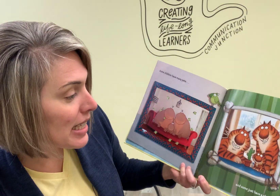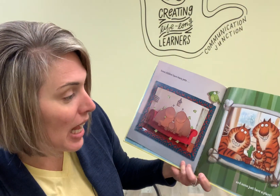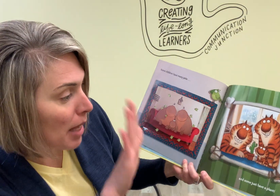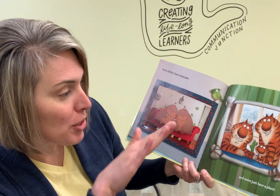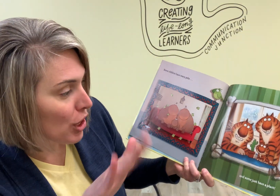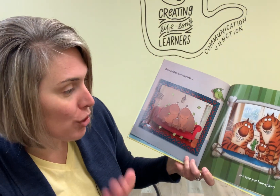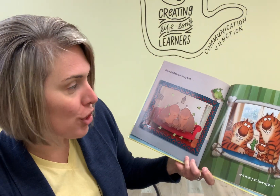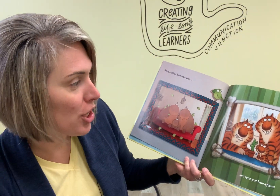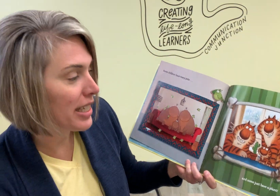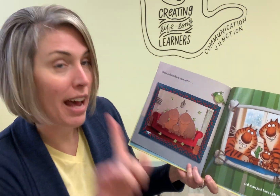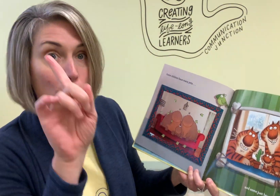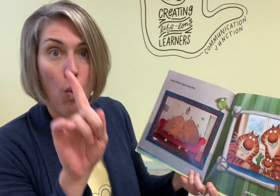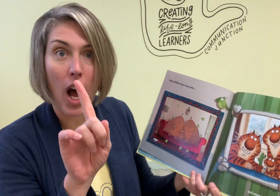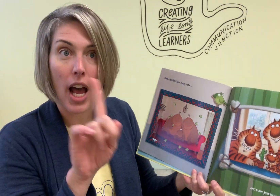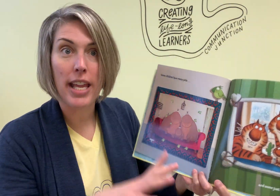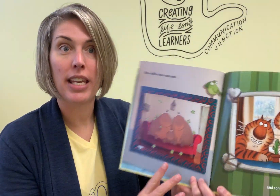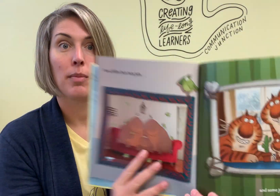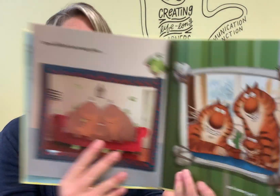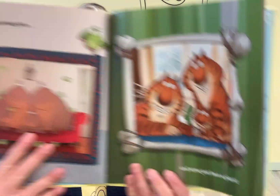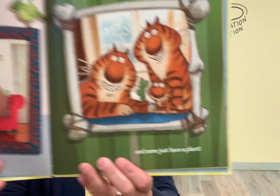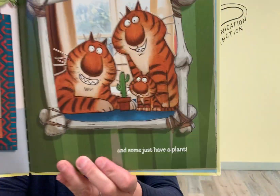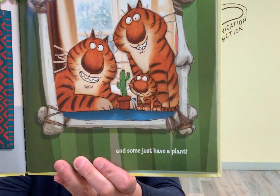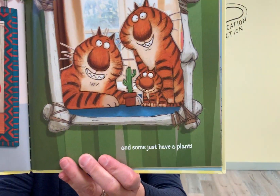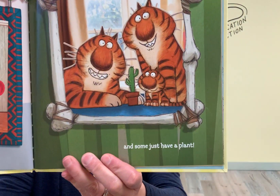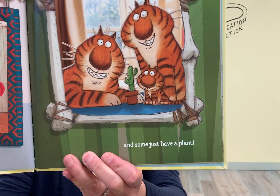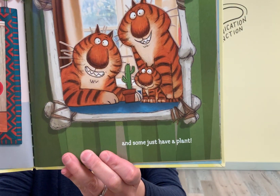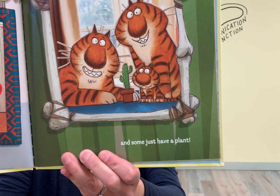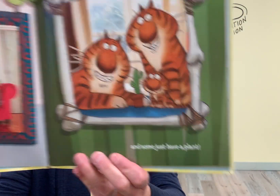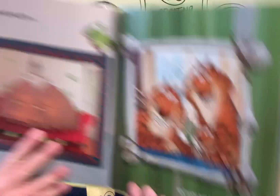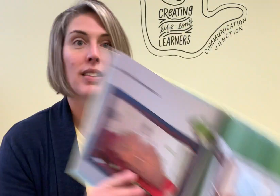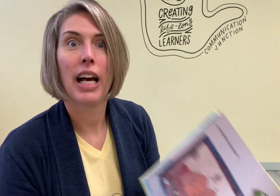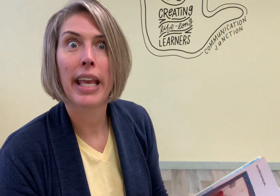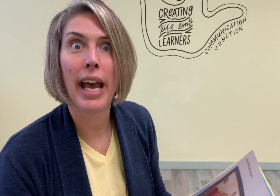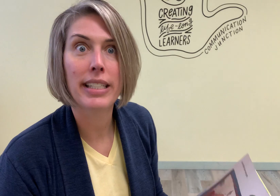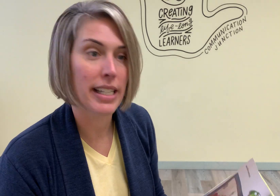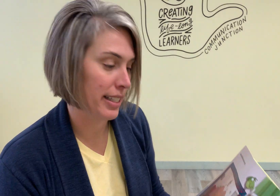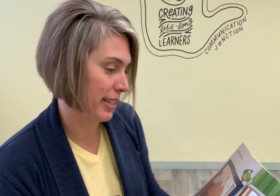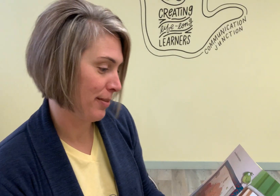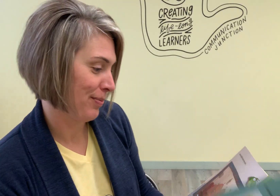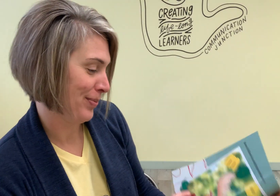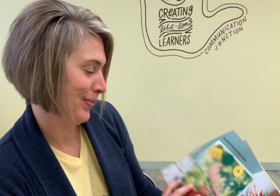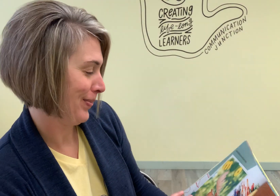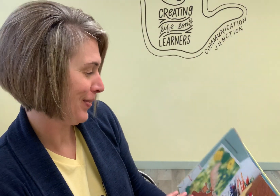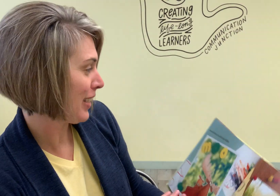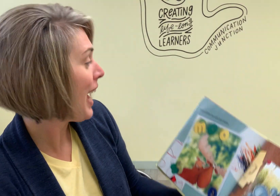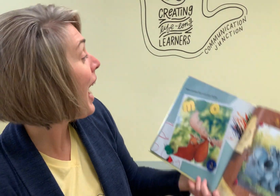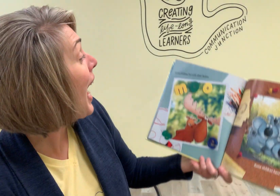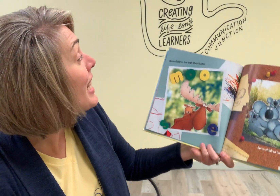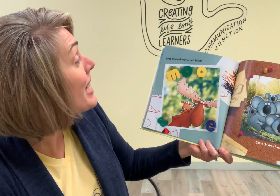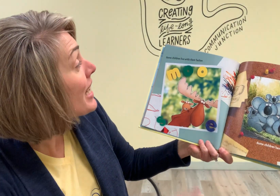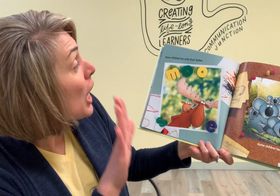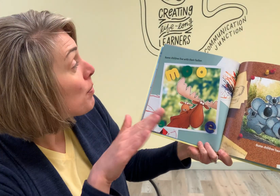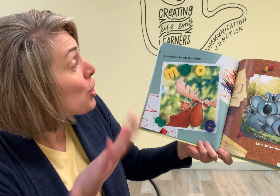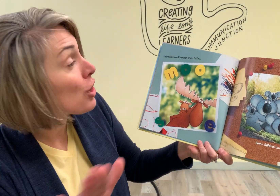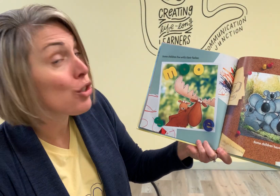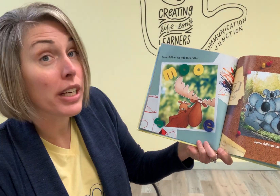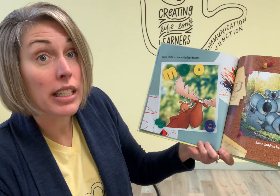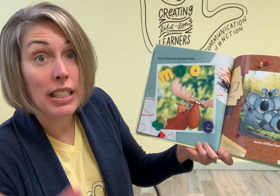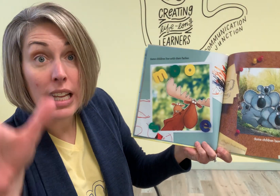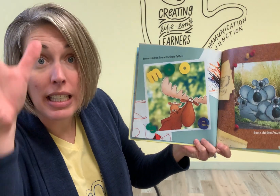some children just have one plant, a cactus. Some children live